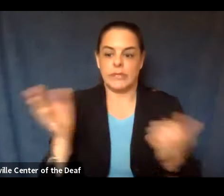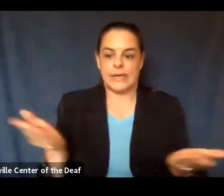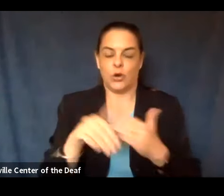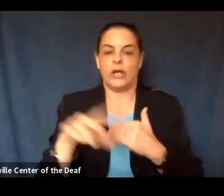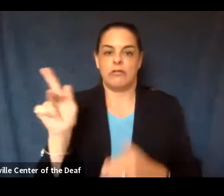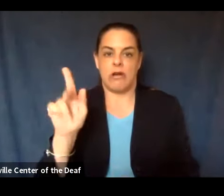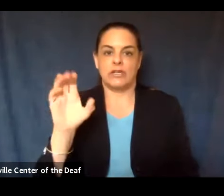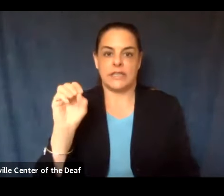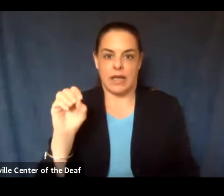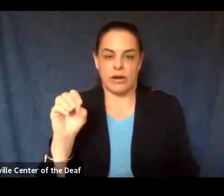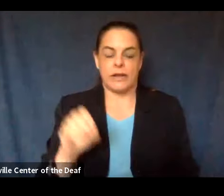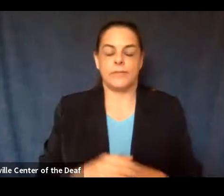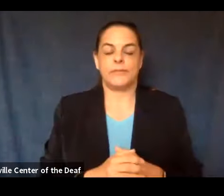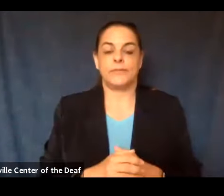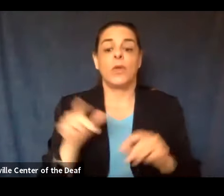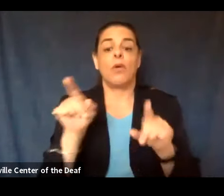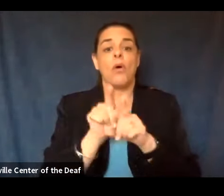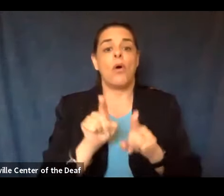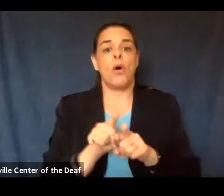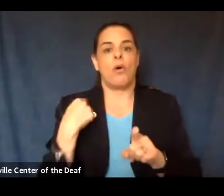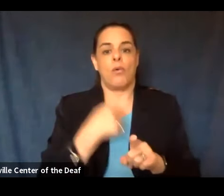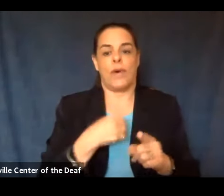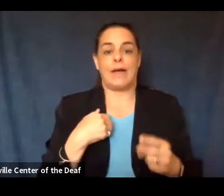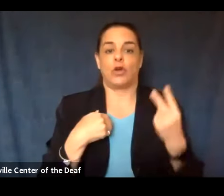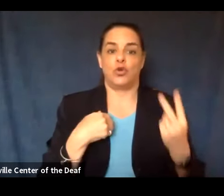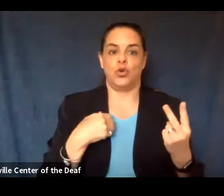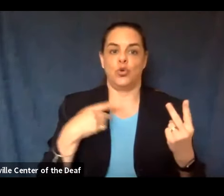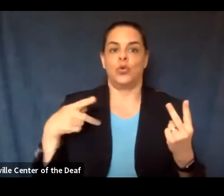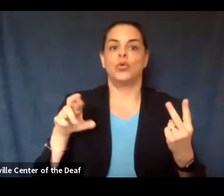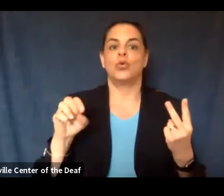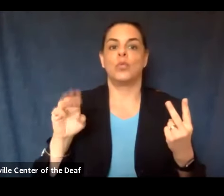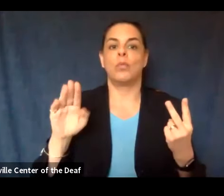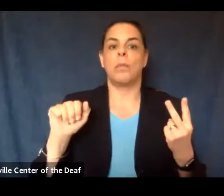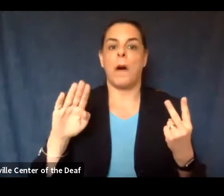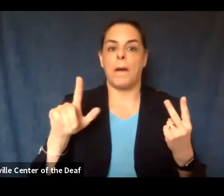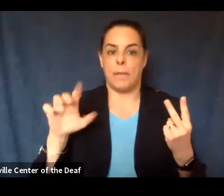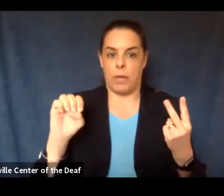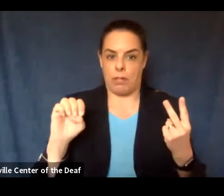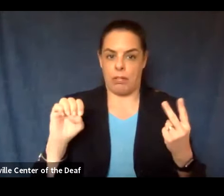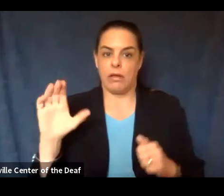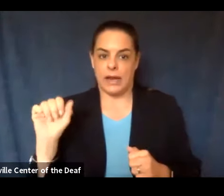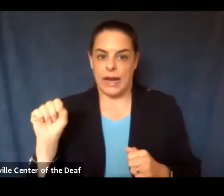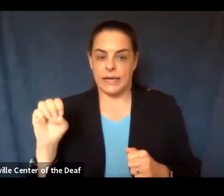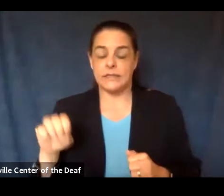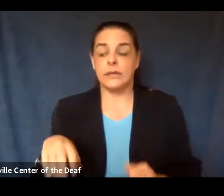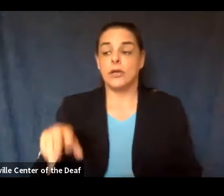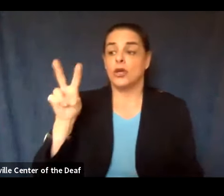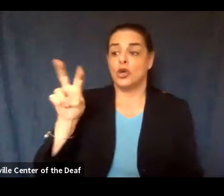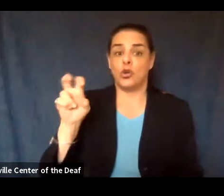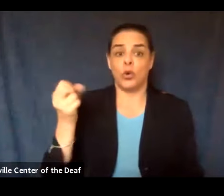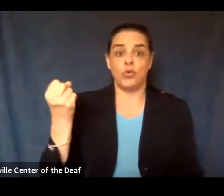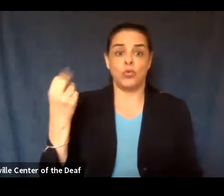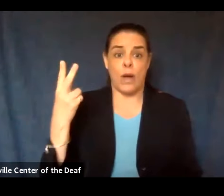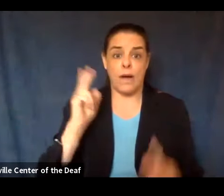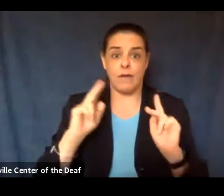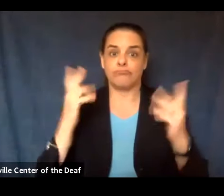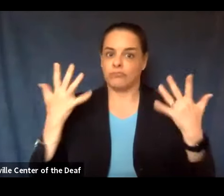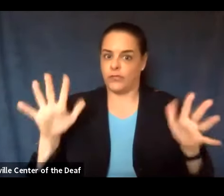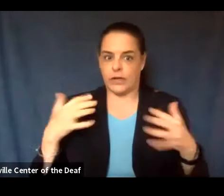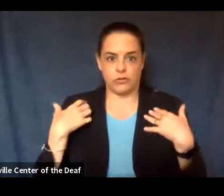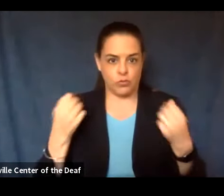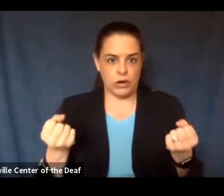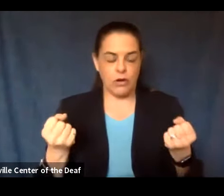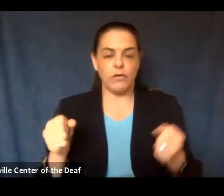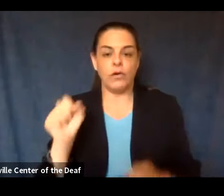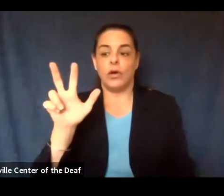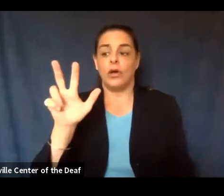County. Additionally, we have 2 probable cases. 212 of our cases have recovered.